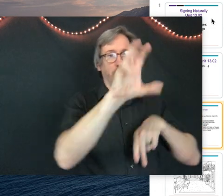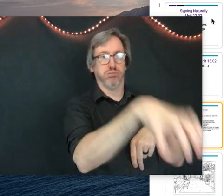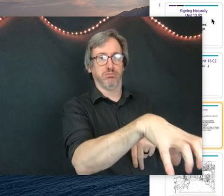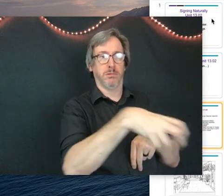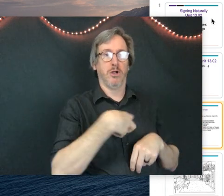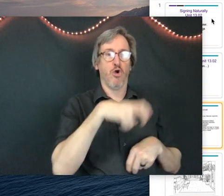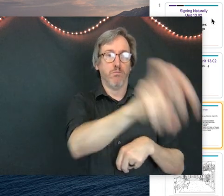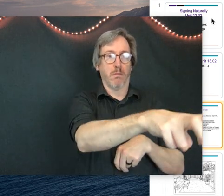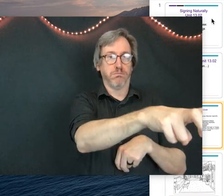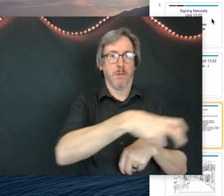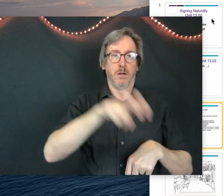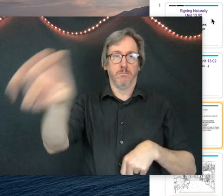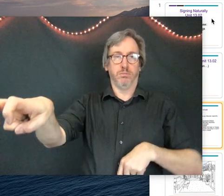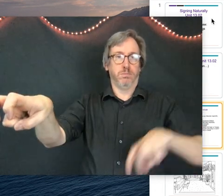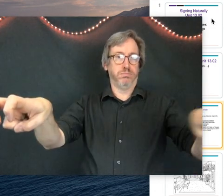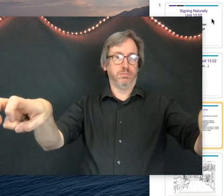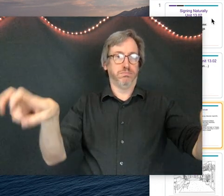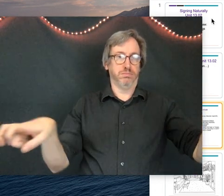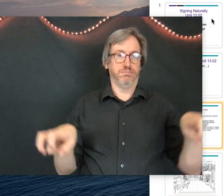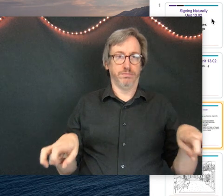chair.